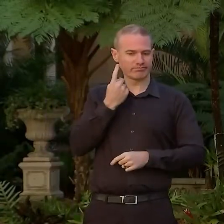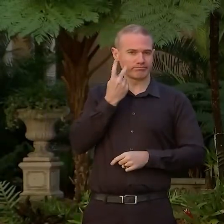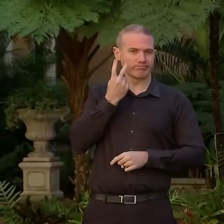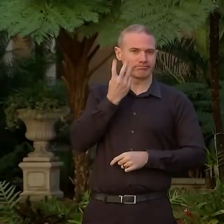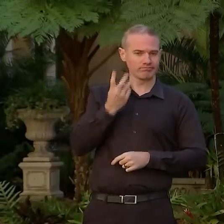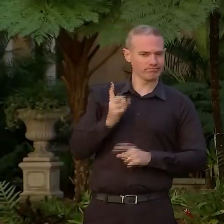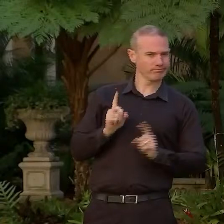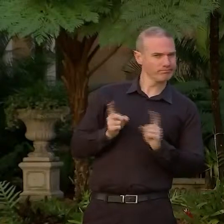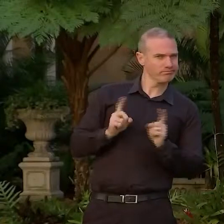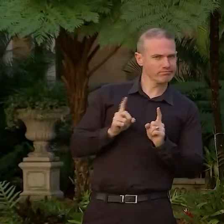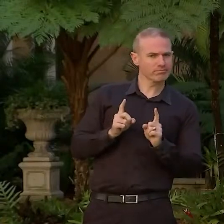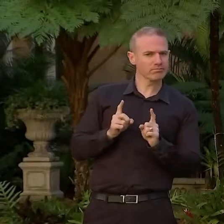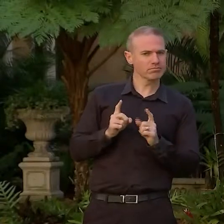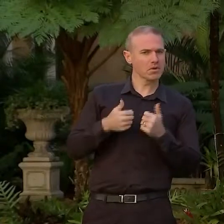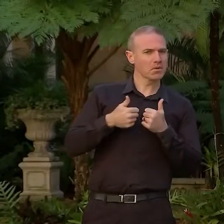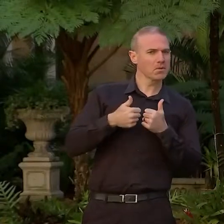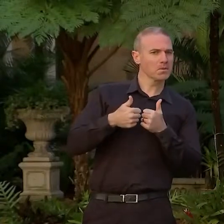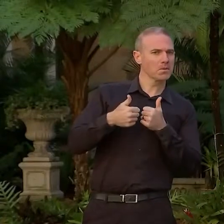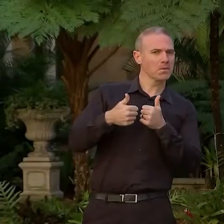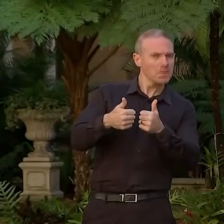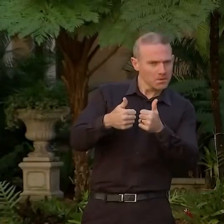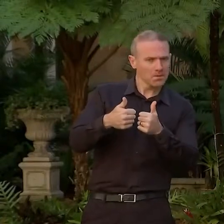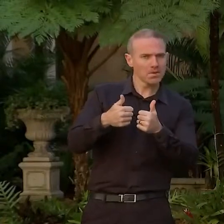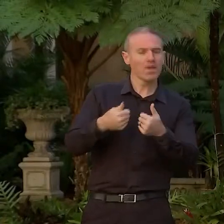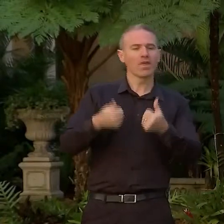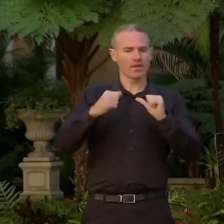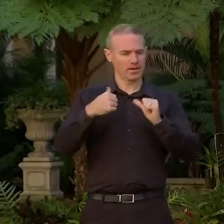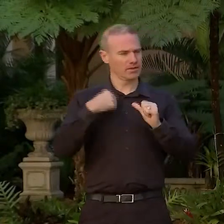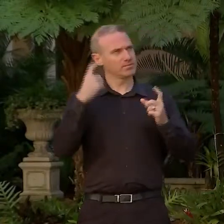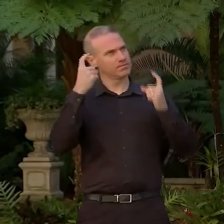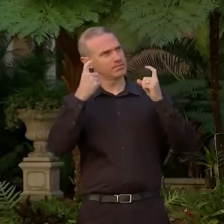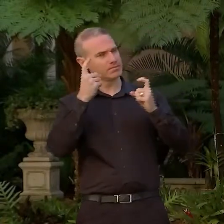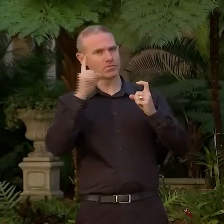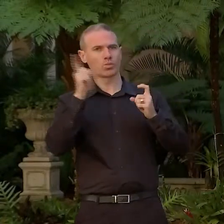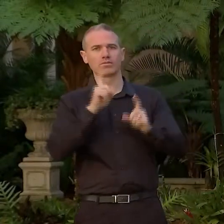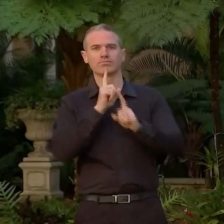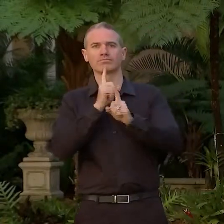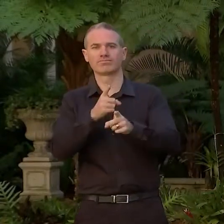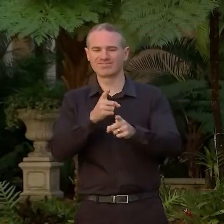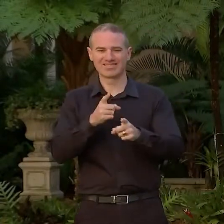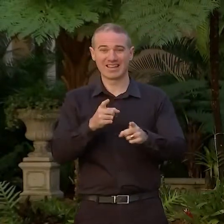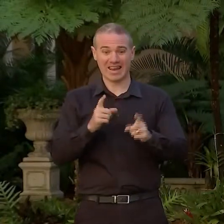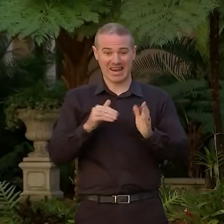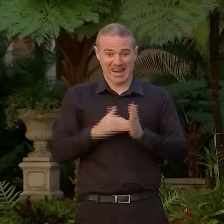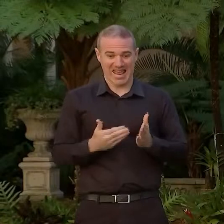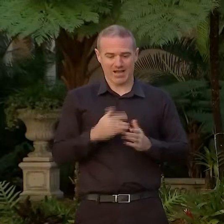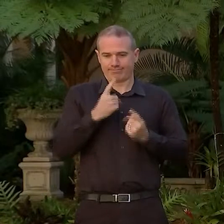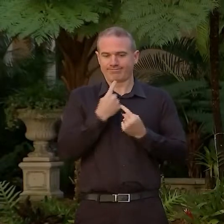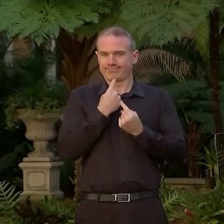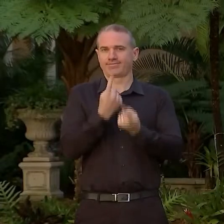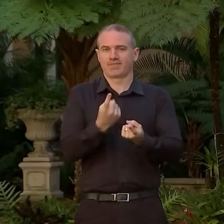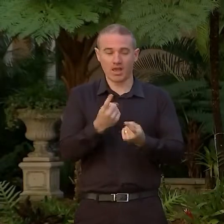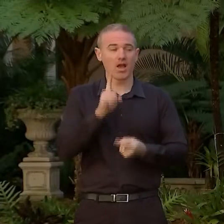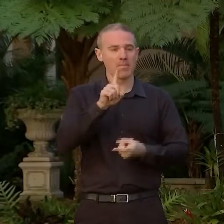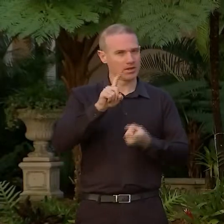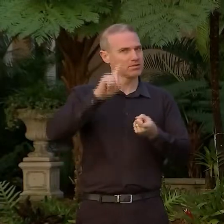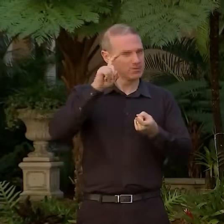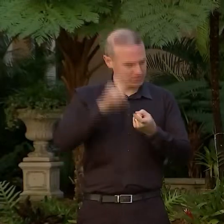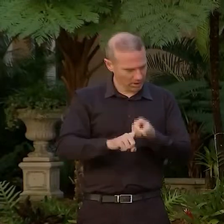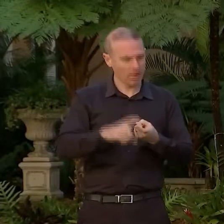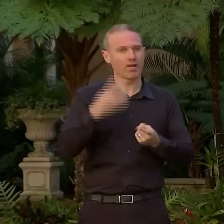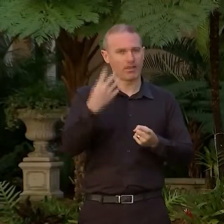to what point we're at, and then the advice I'll provide. So it is a bit too early to say what will happen, but there will still